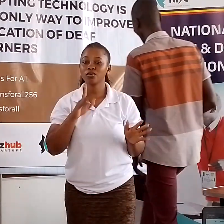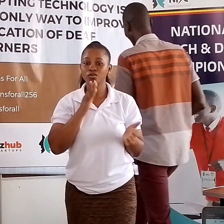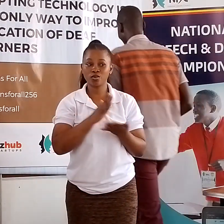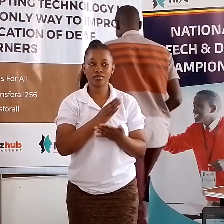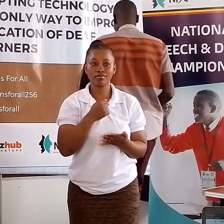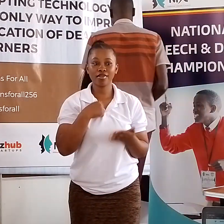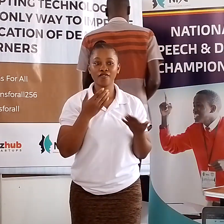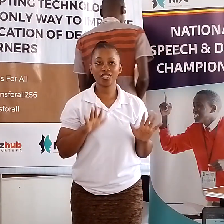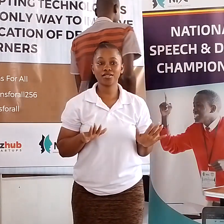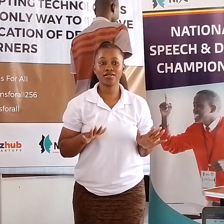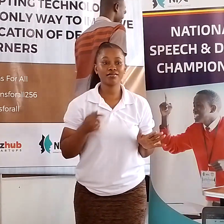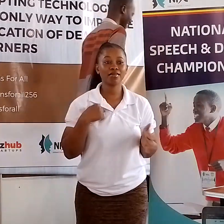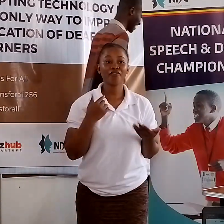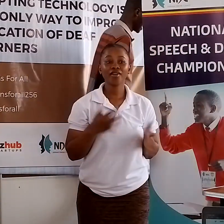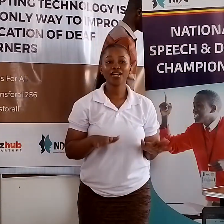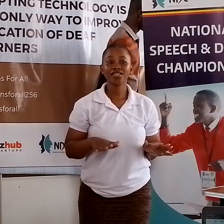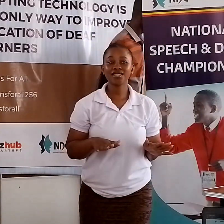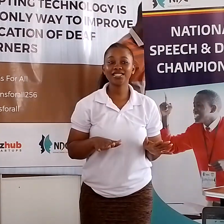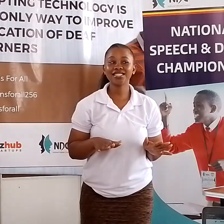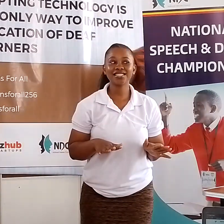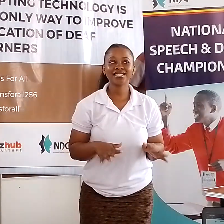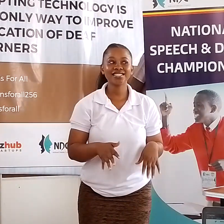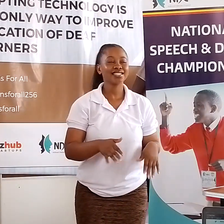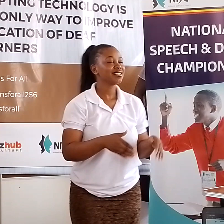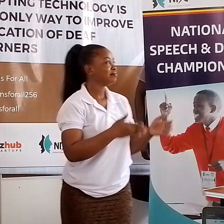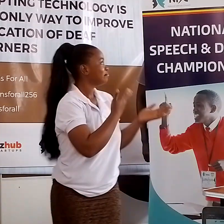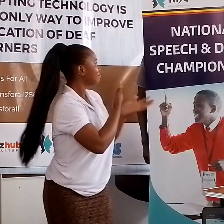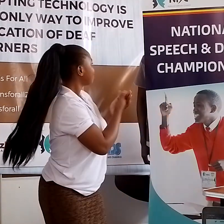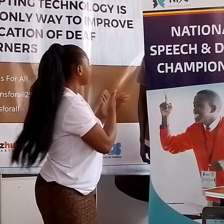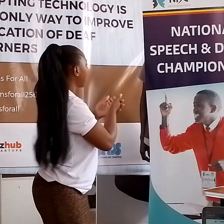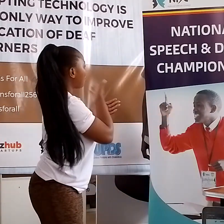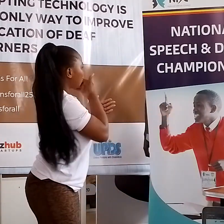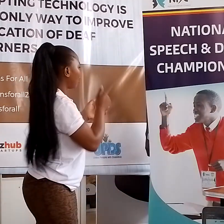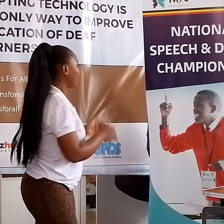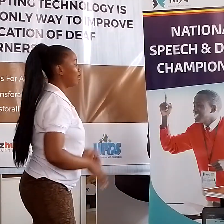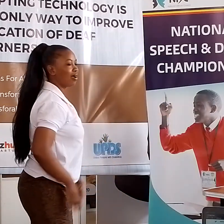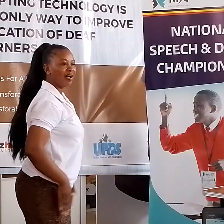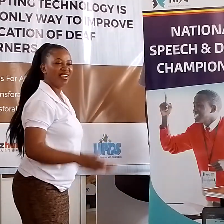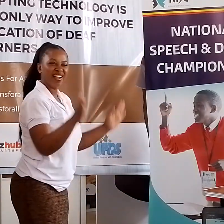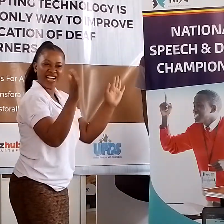So can you request for the best song you want?